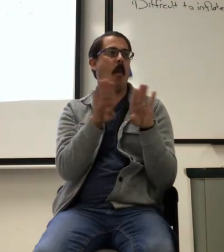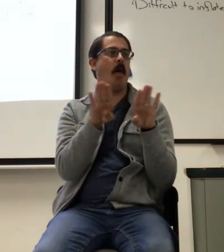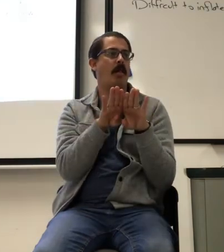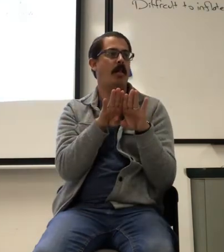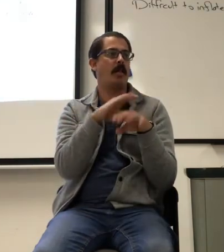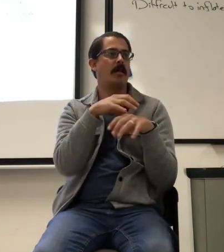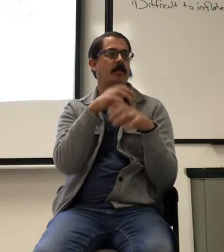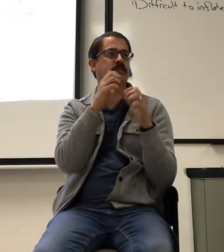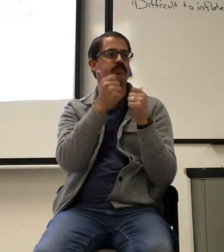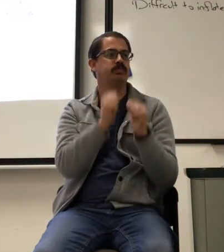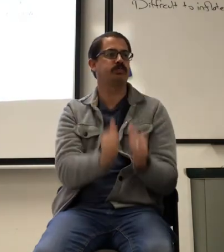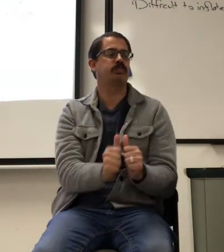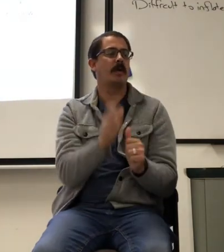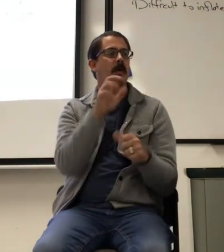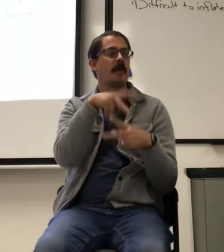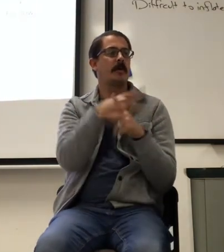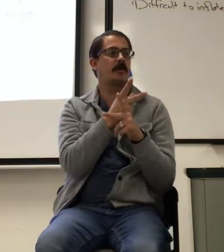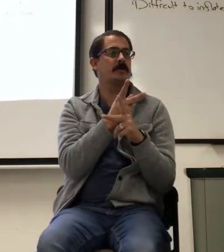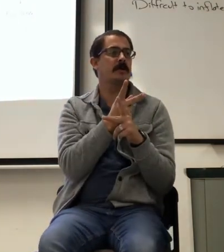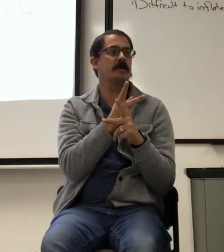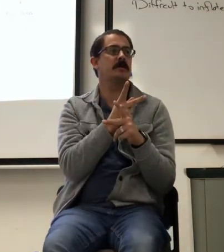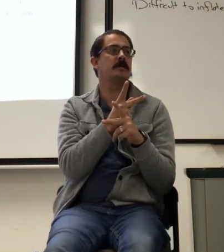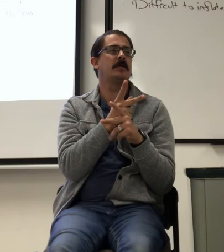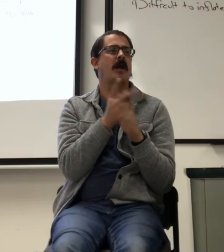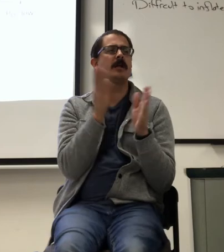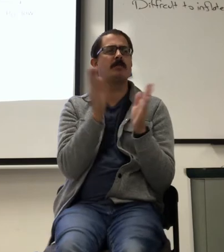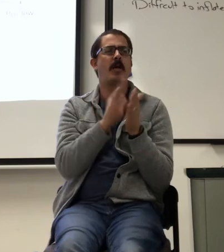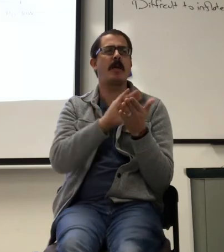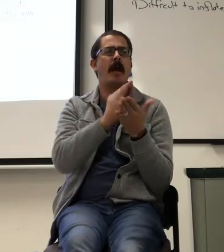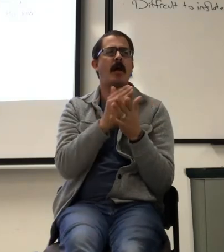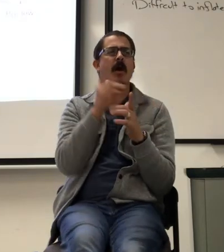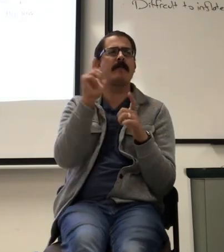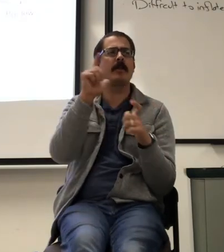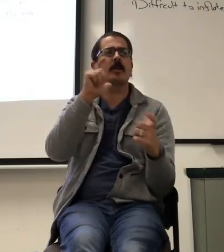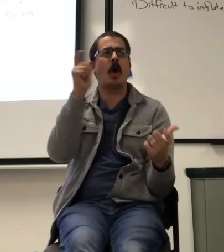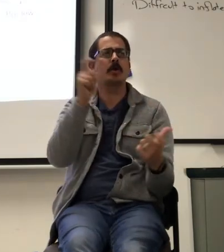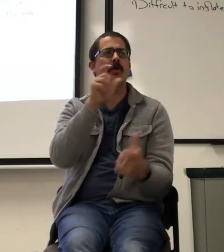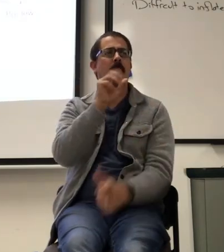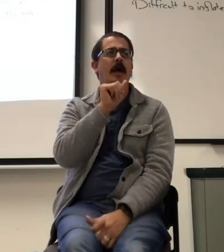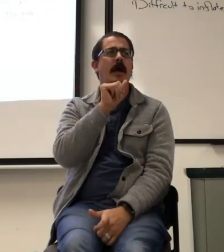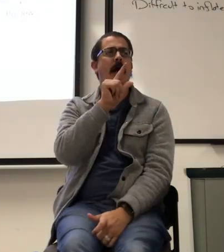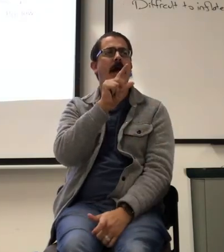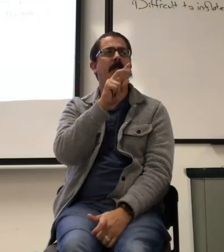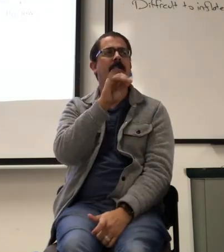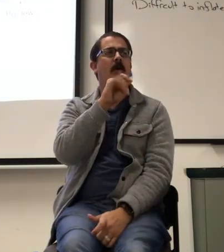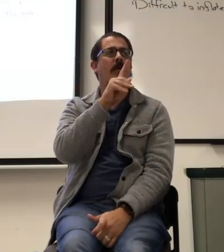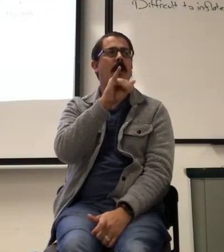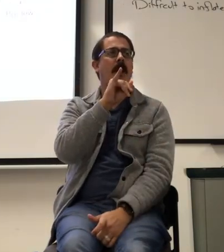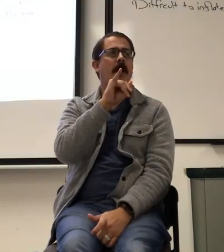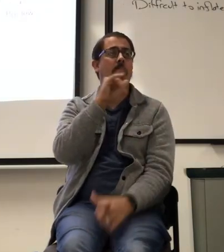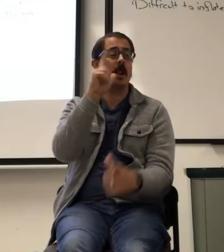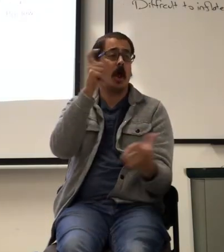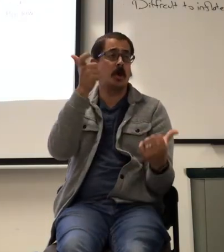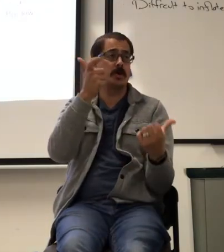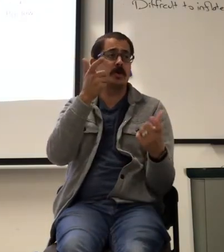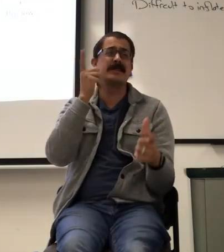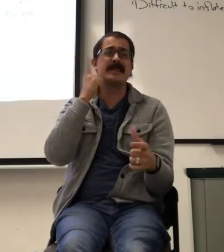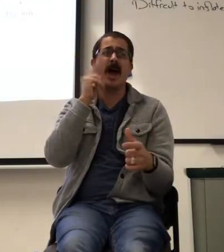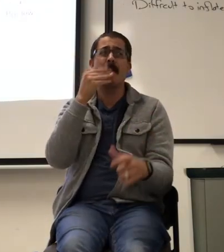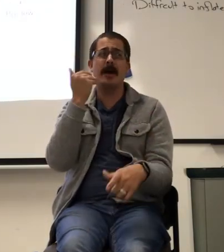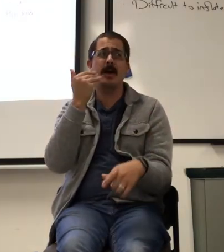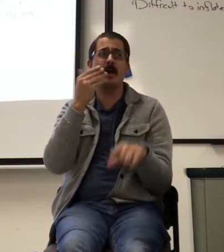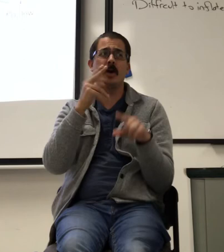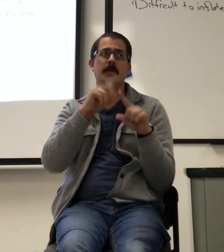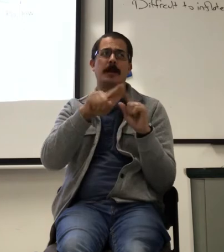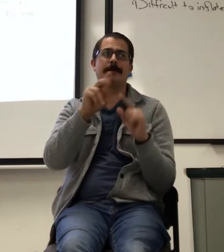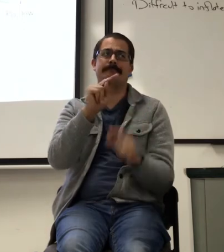you're producing a smaller number of larger alveoli. Now, larger may sound better, but it's actually not as